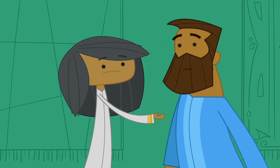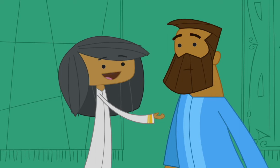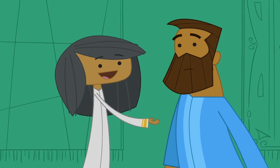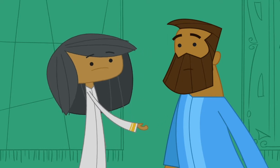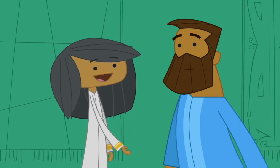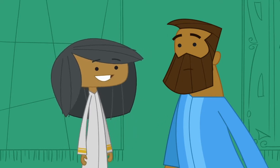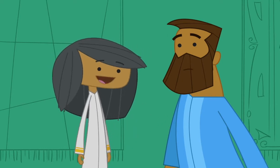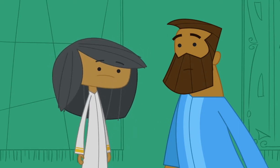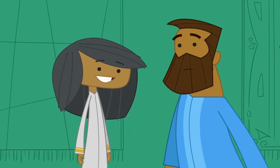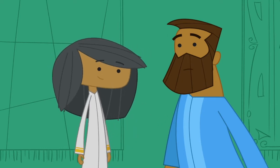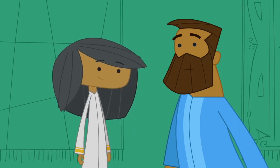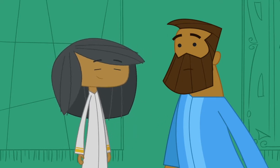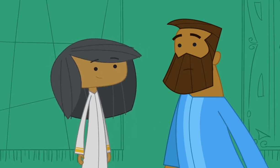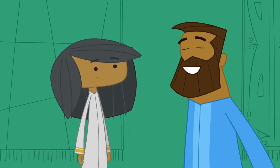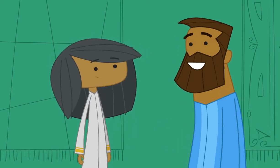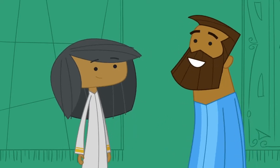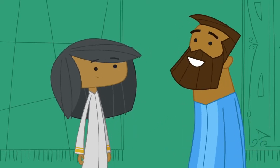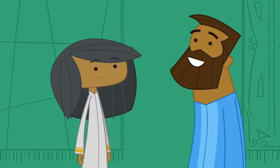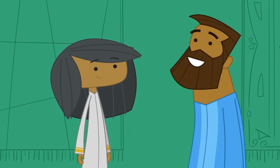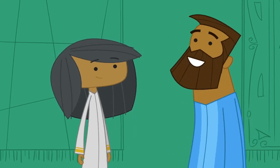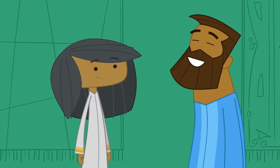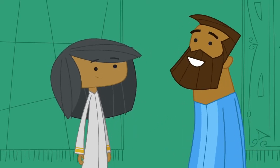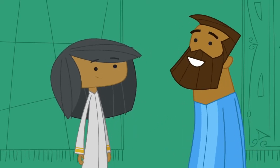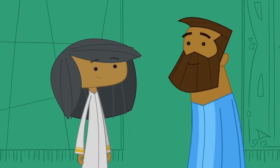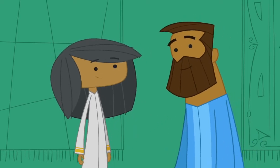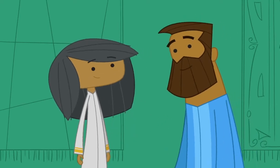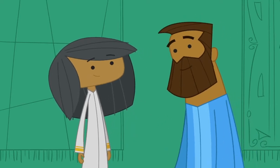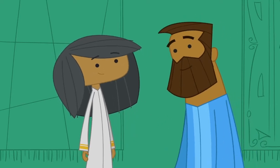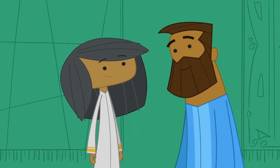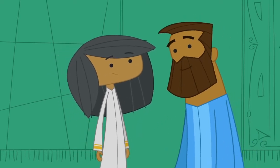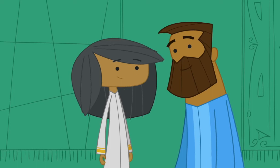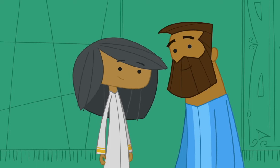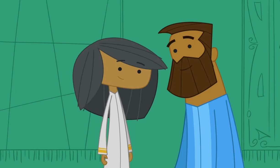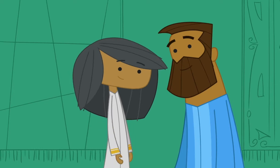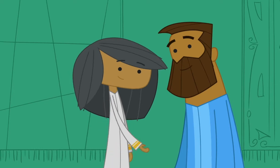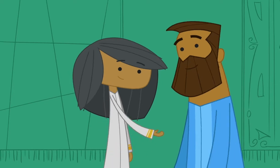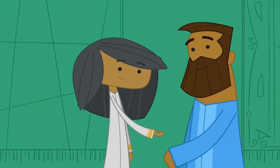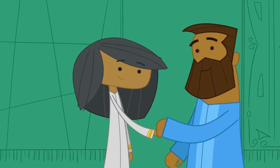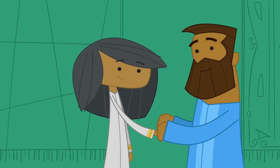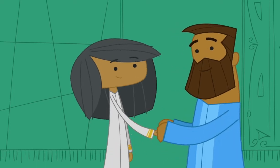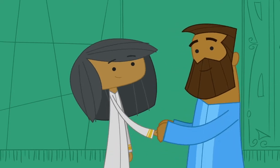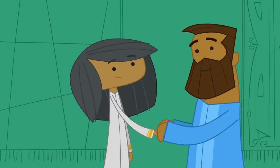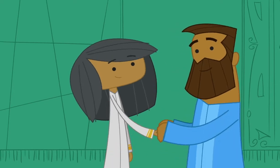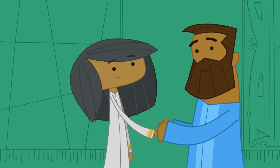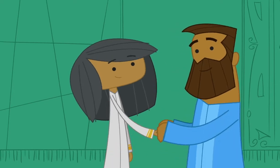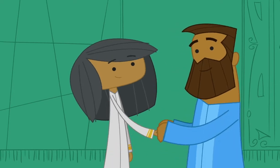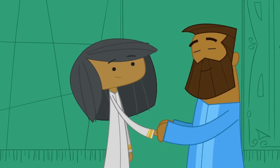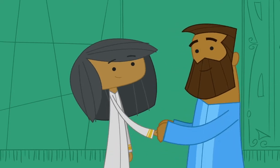my family redeemer." Now Boaz understood. Ruth wanted Boaz to marry her so that she and Naomi would both